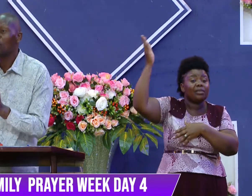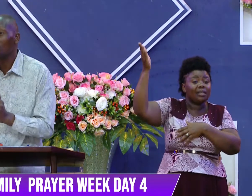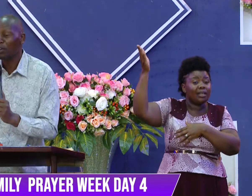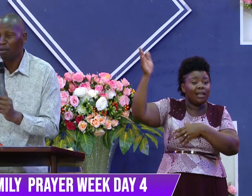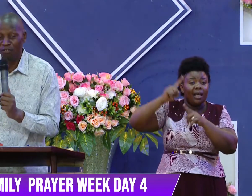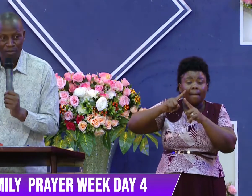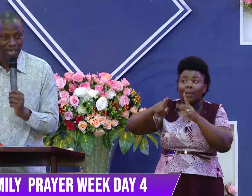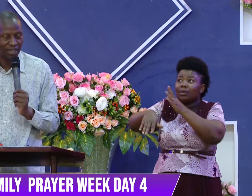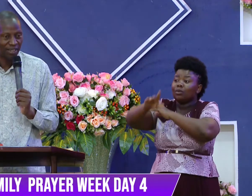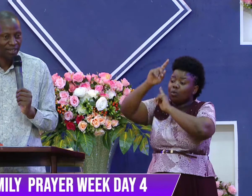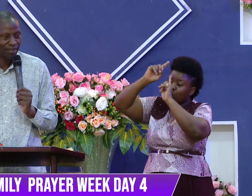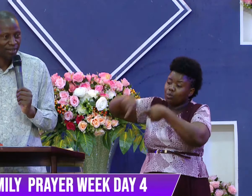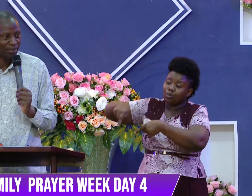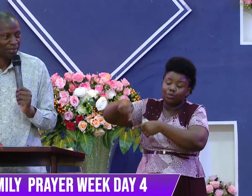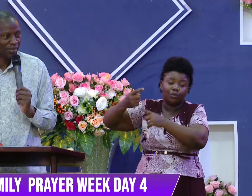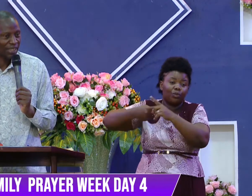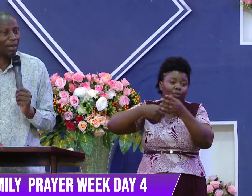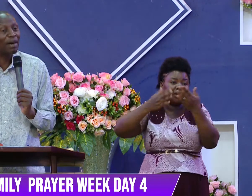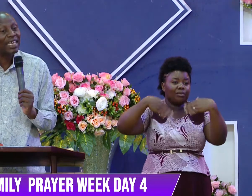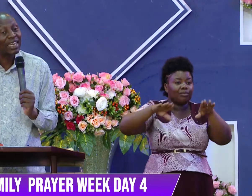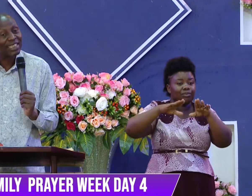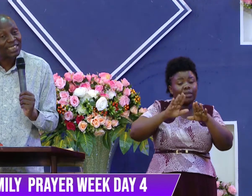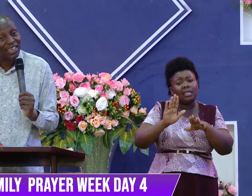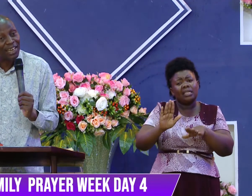there. But then he was sent out.